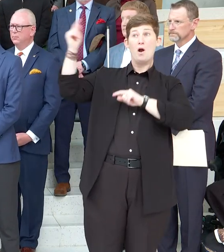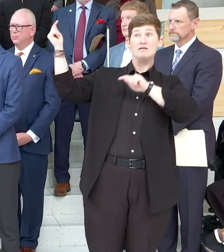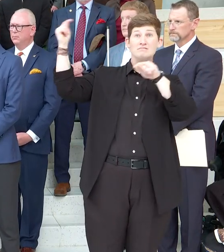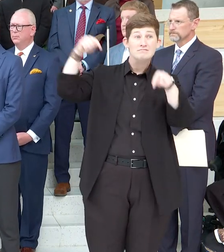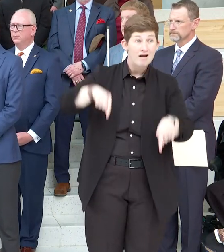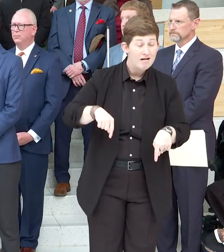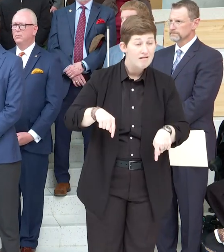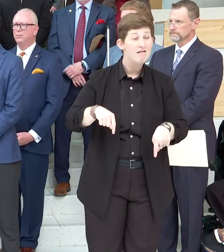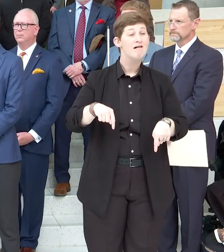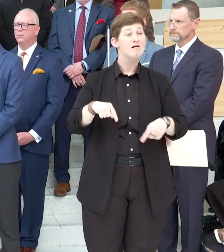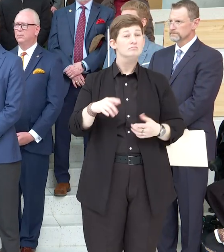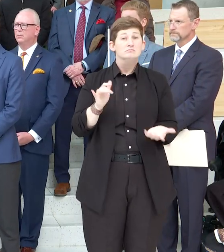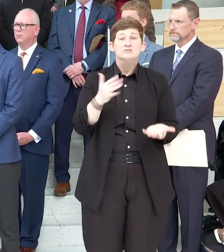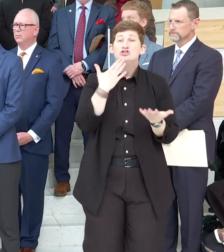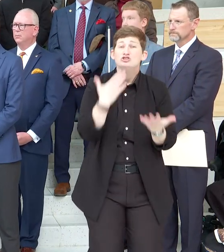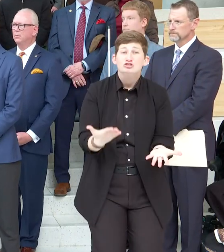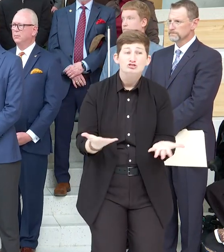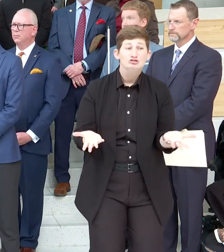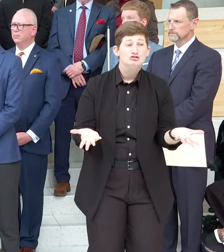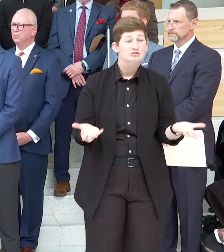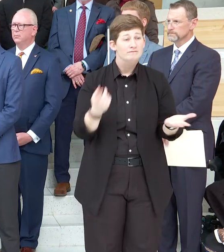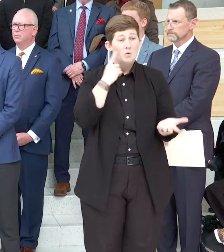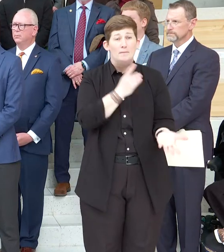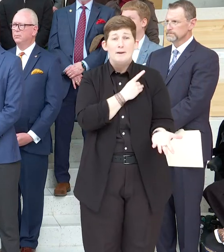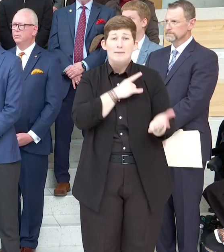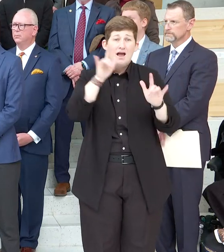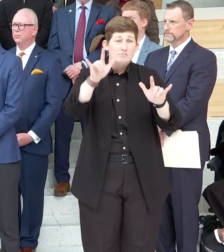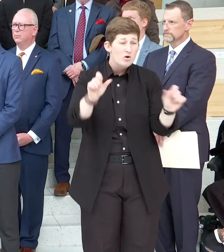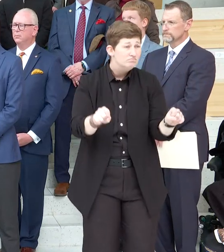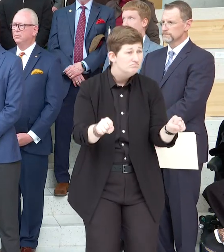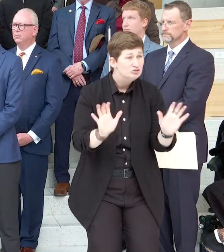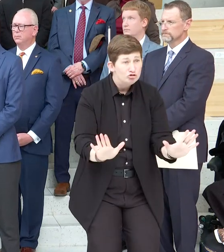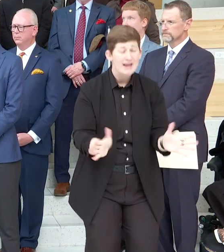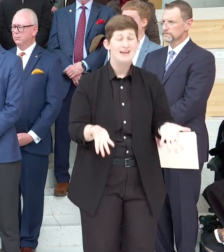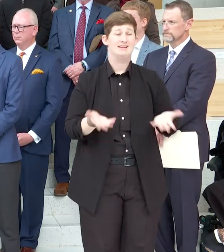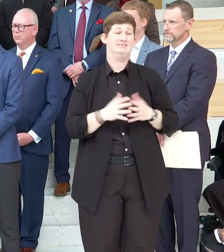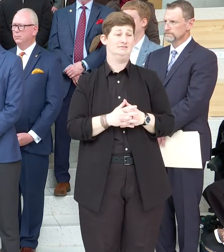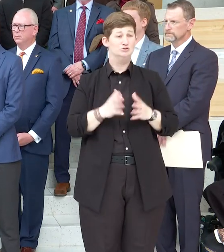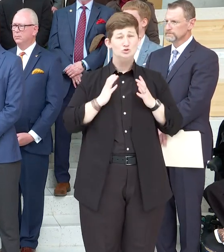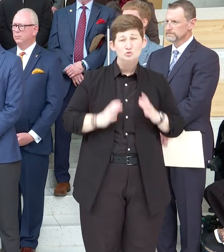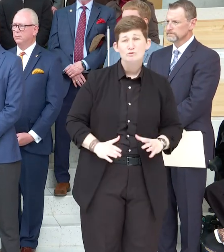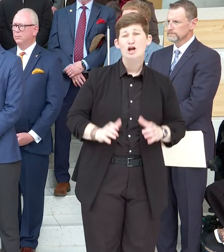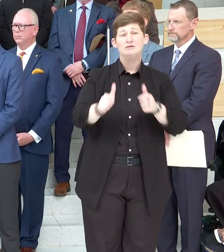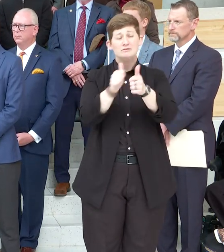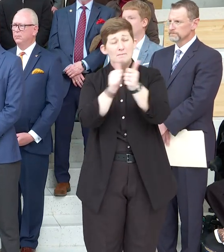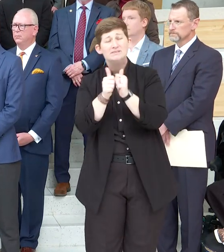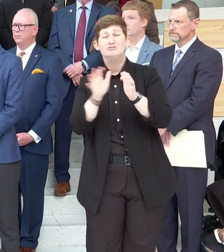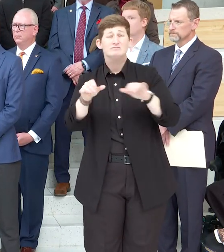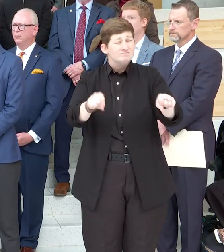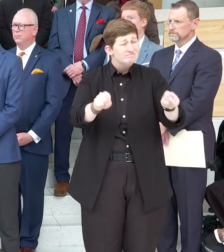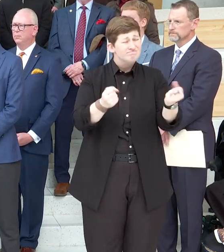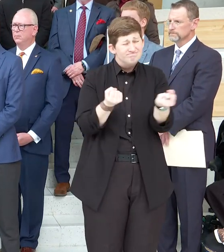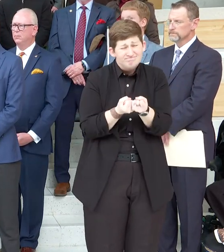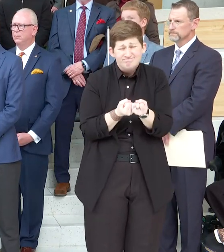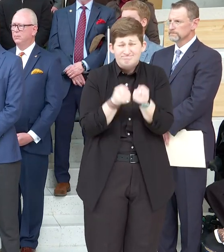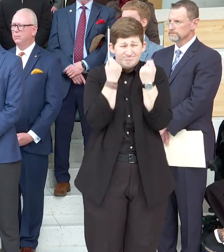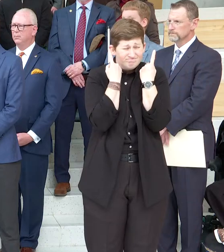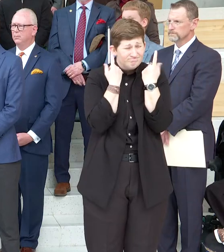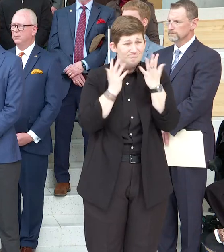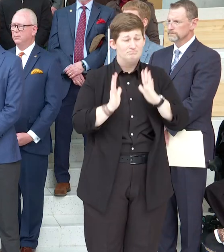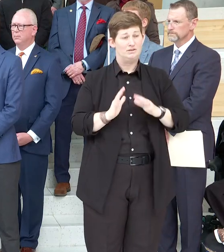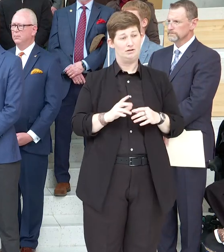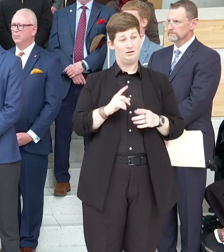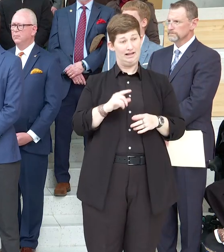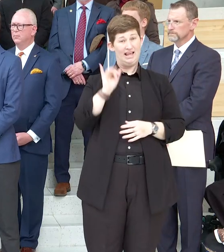routes, it's a good thing for the Minneapolis airport, it's a good thing for the region, it's a good thing for the consumers and competition. And if our major providers like Delta